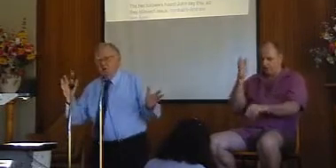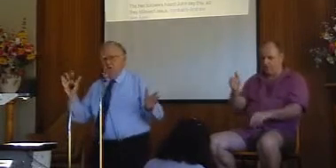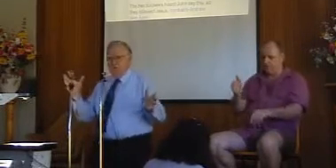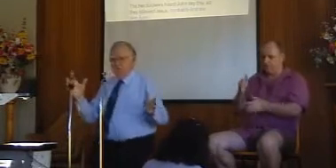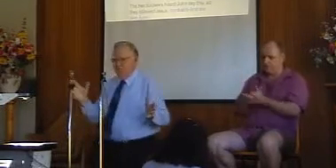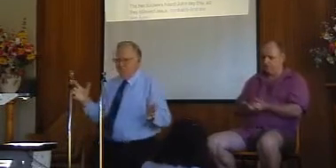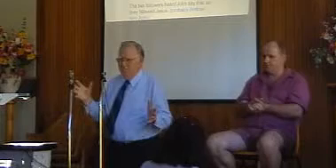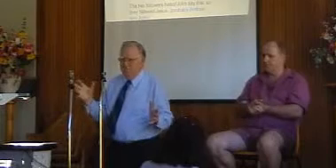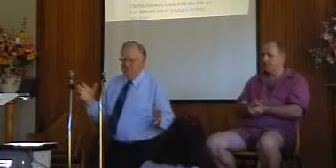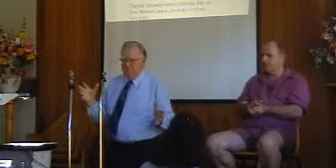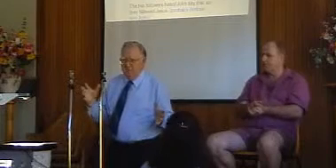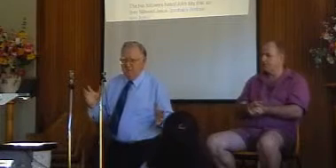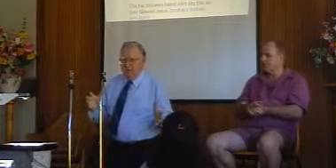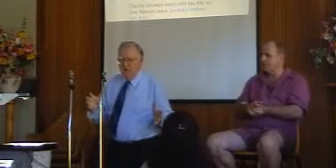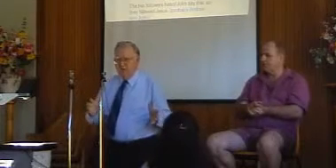these two gentlemen,